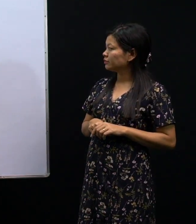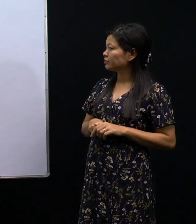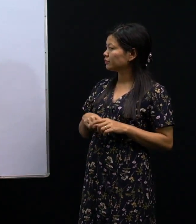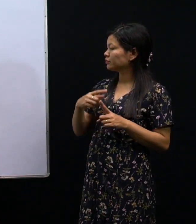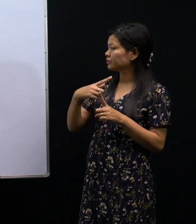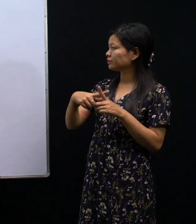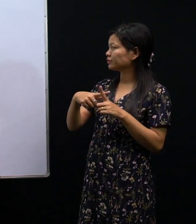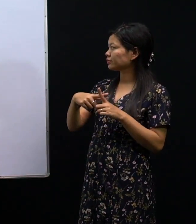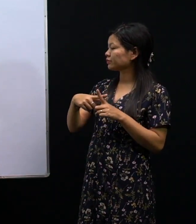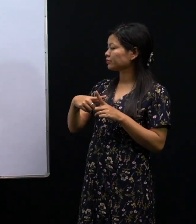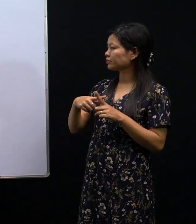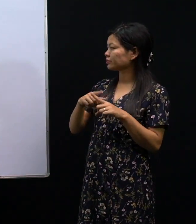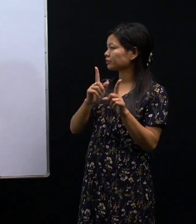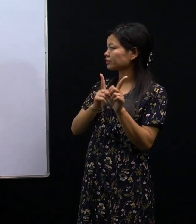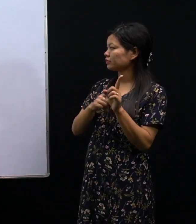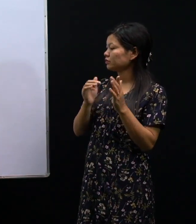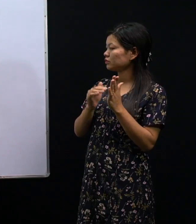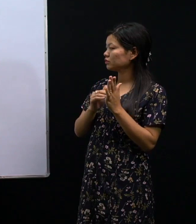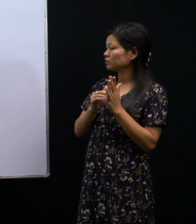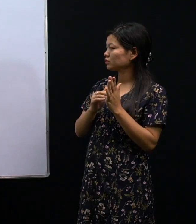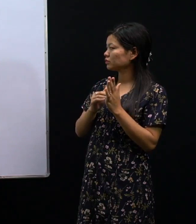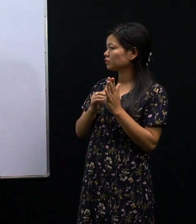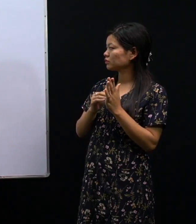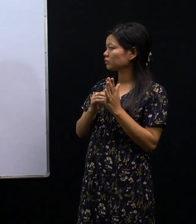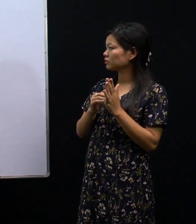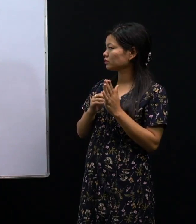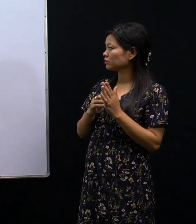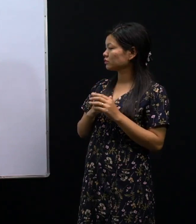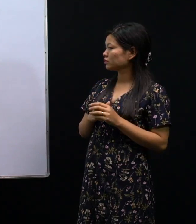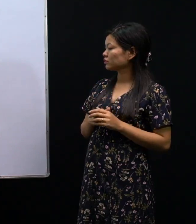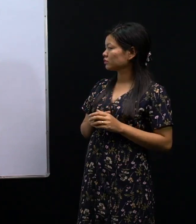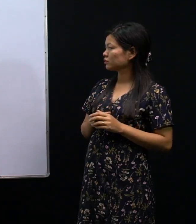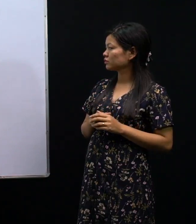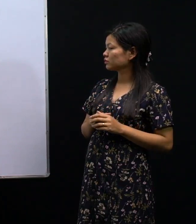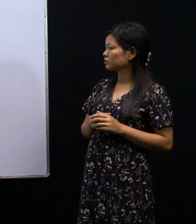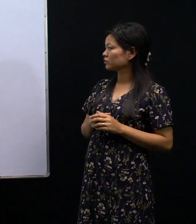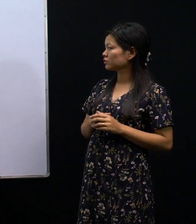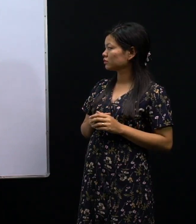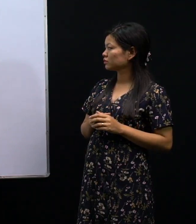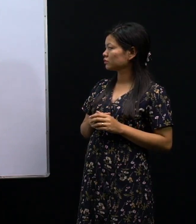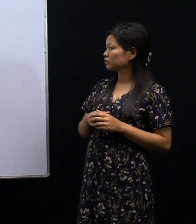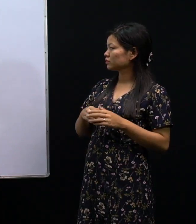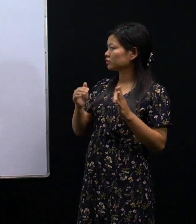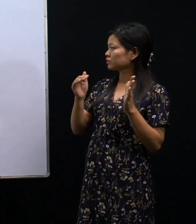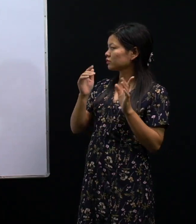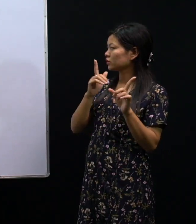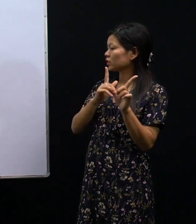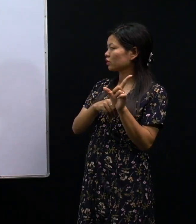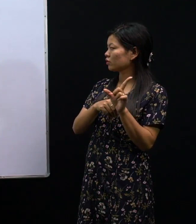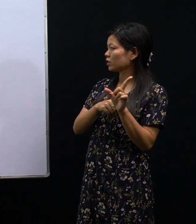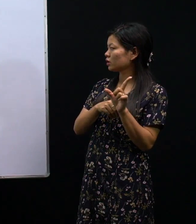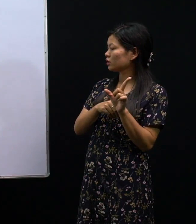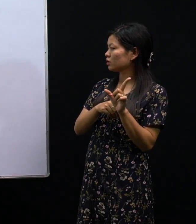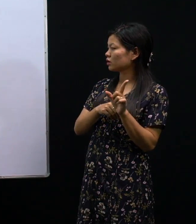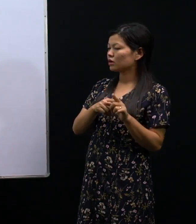Then plus yz. These two combinations. So first write 2 into y inside one, okay? Inside